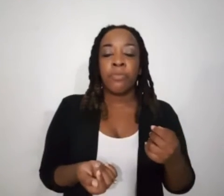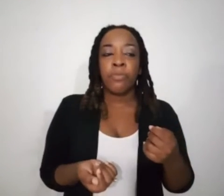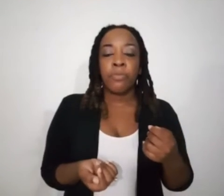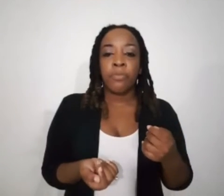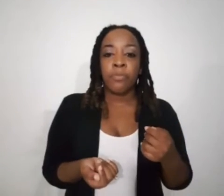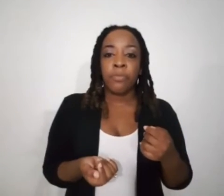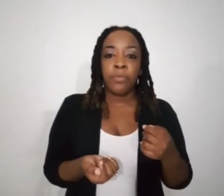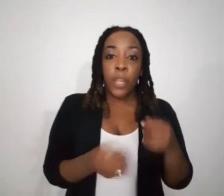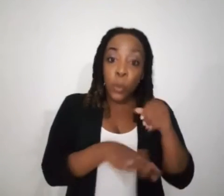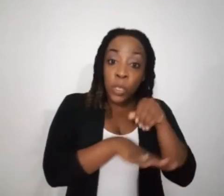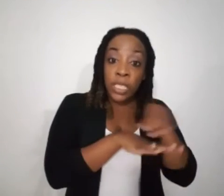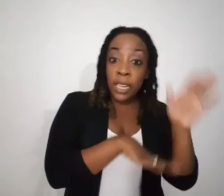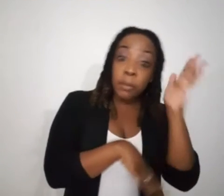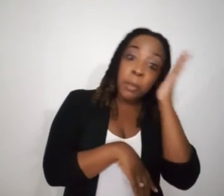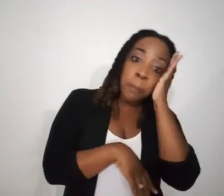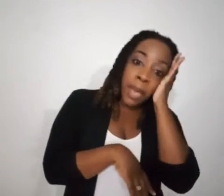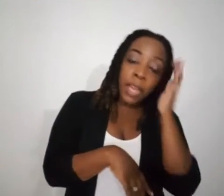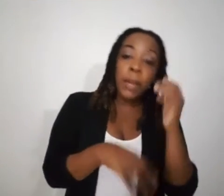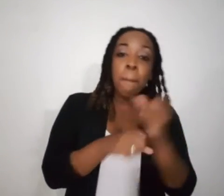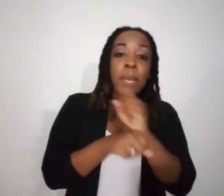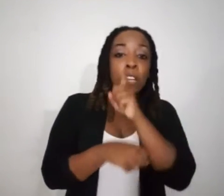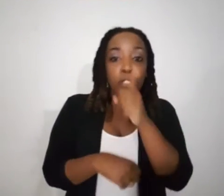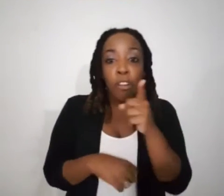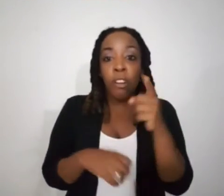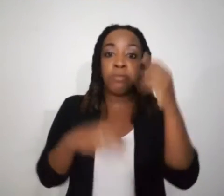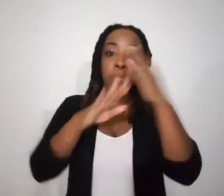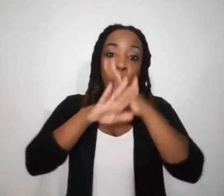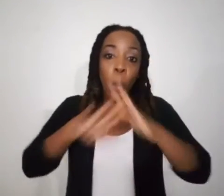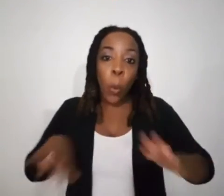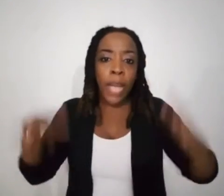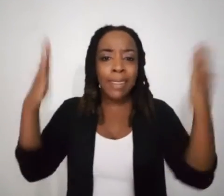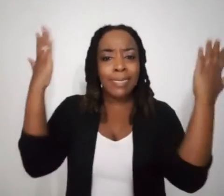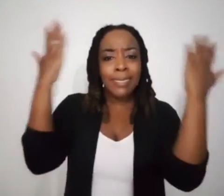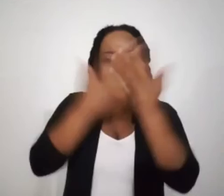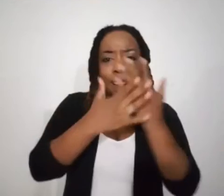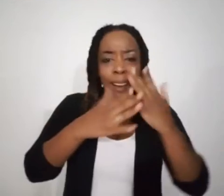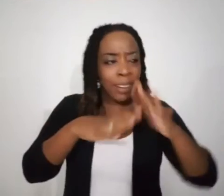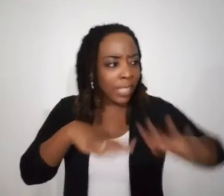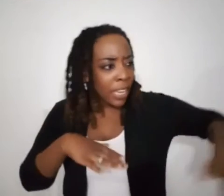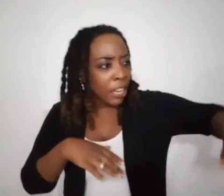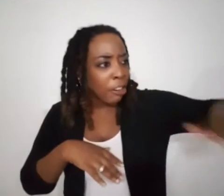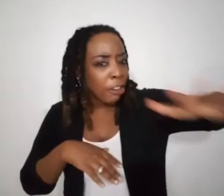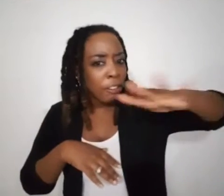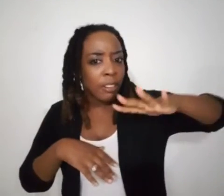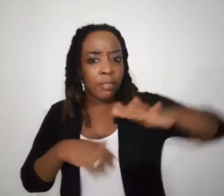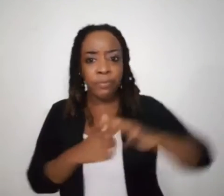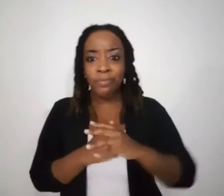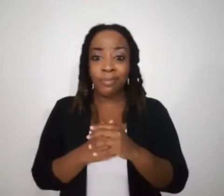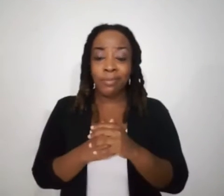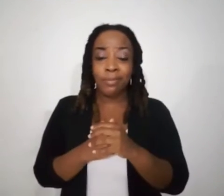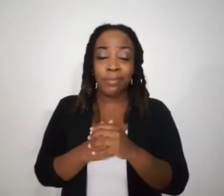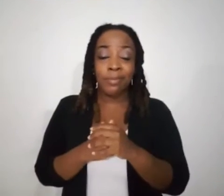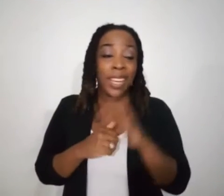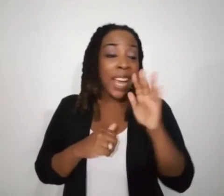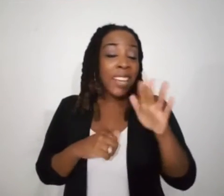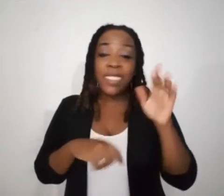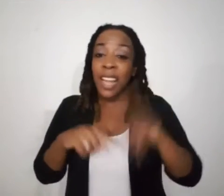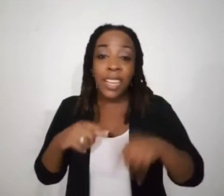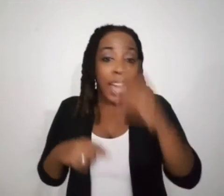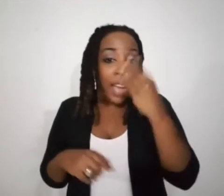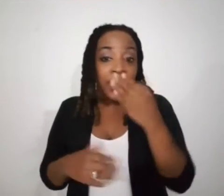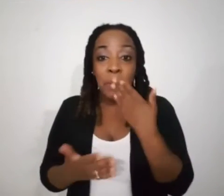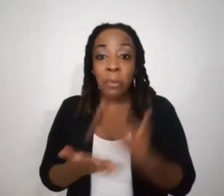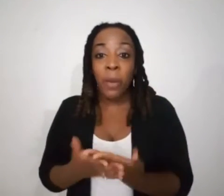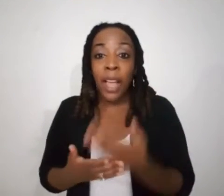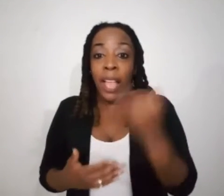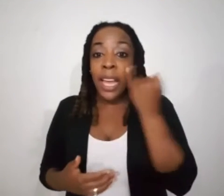quiet, darkened area. Your child can't sleep well if the television is on in the next room and